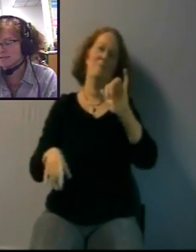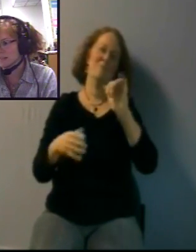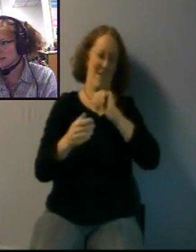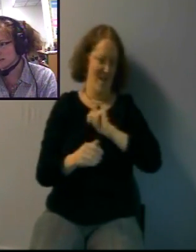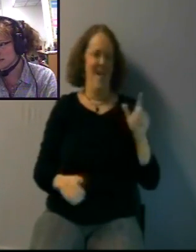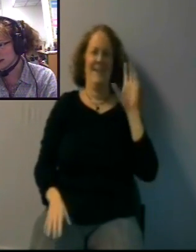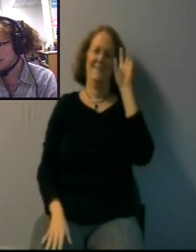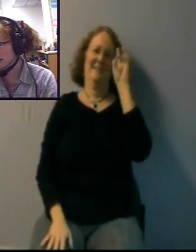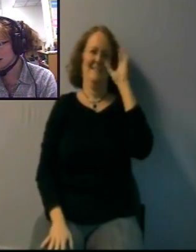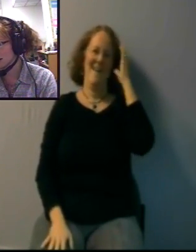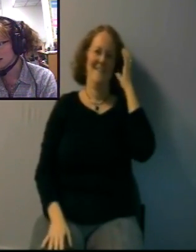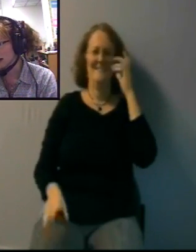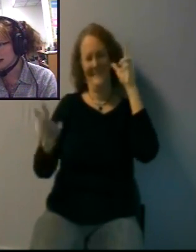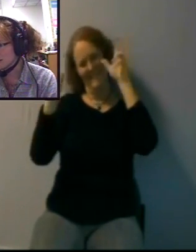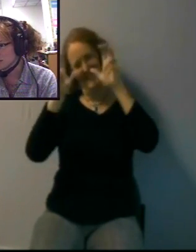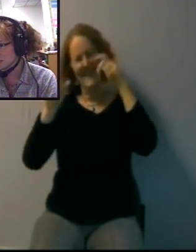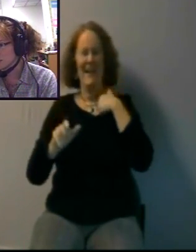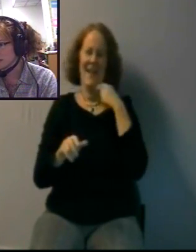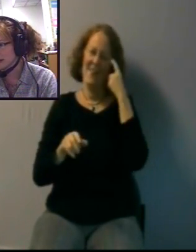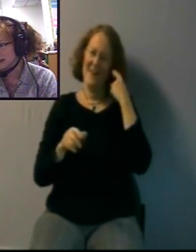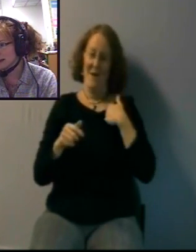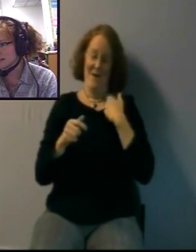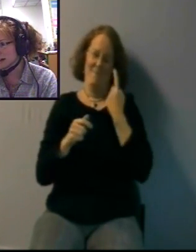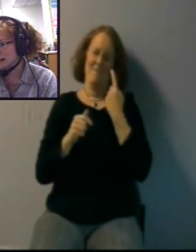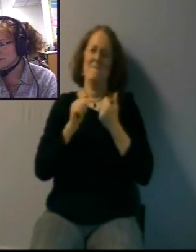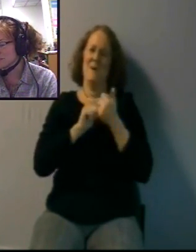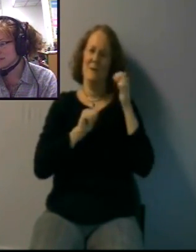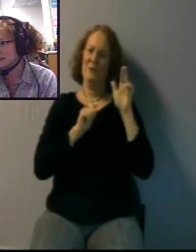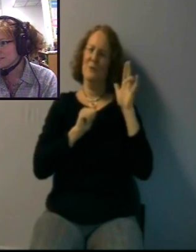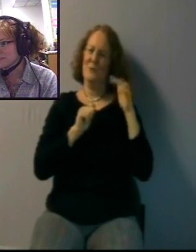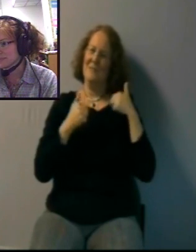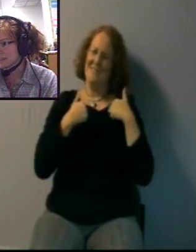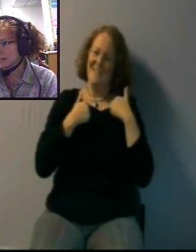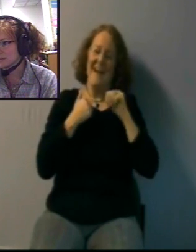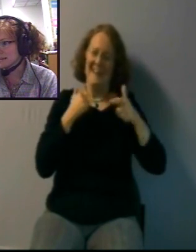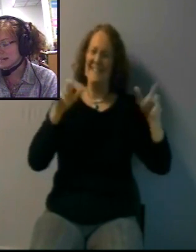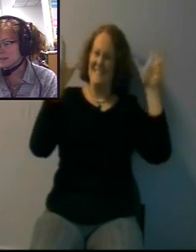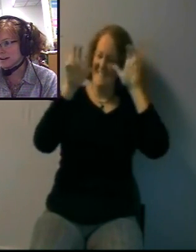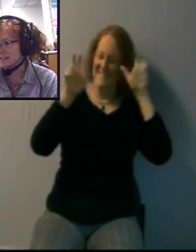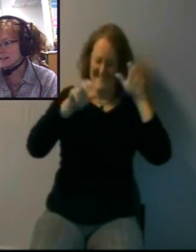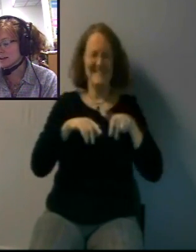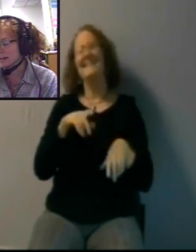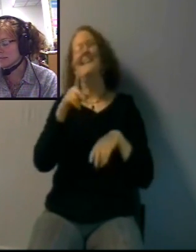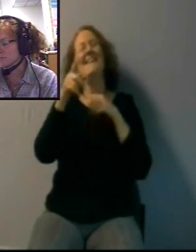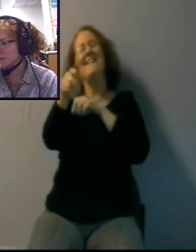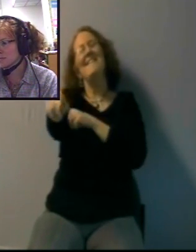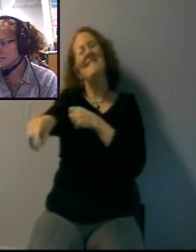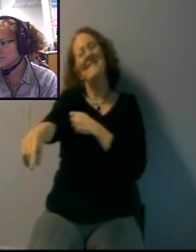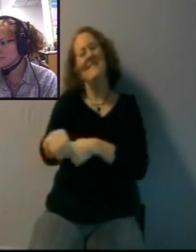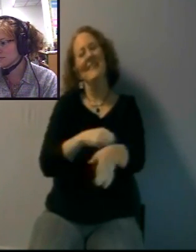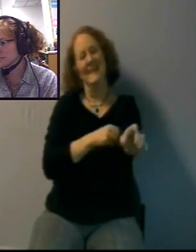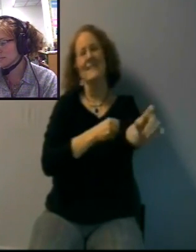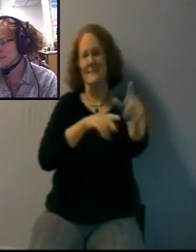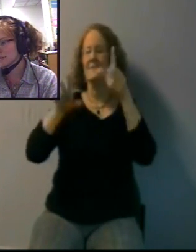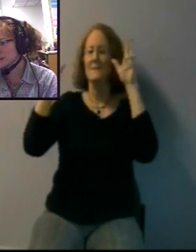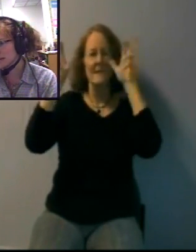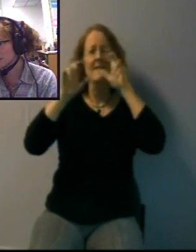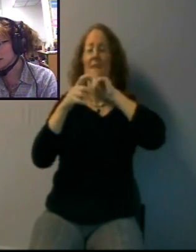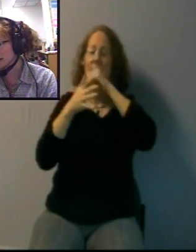things together at school, and it was kind of crazy. And some of us tried to be nice from